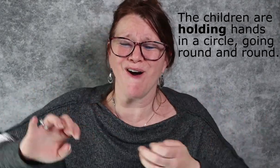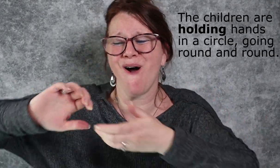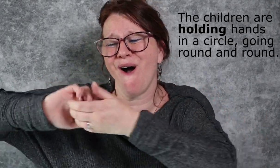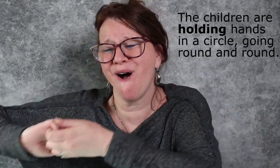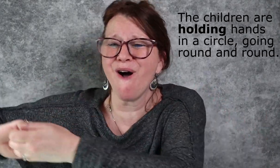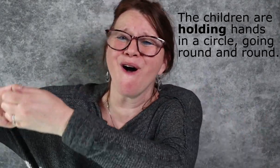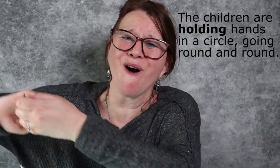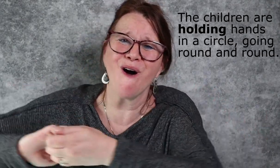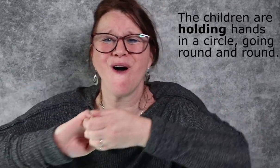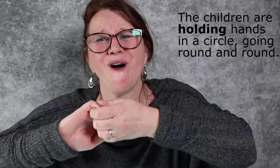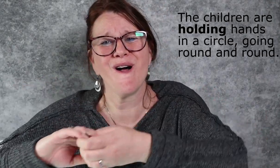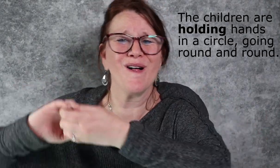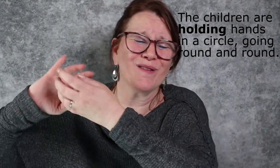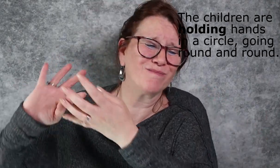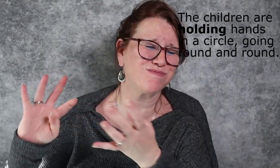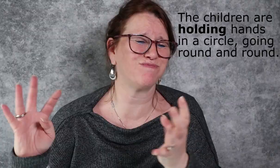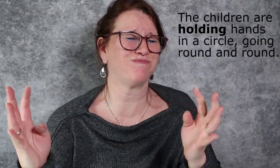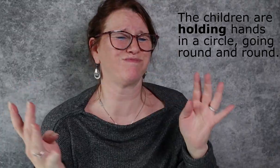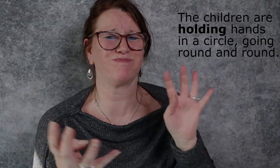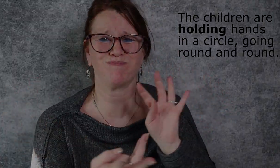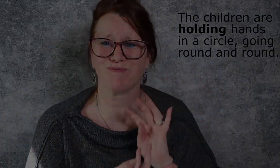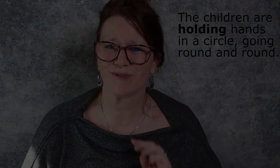circle, holding hands.